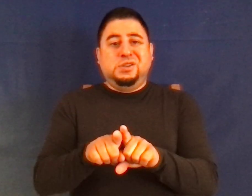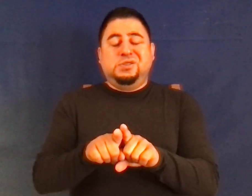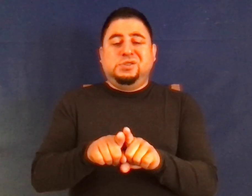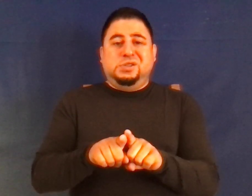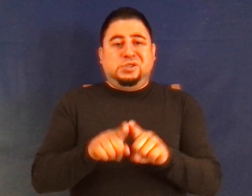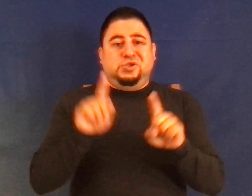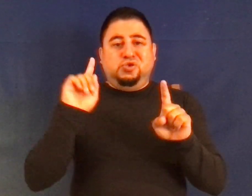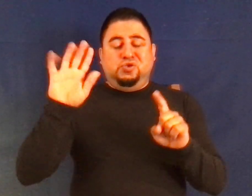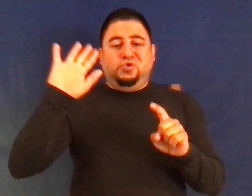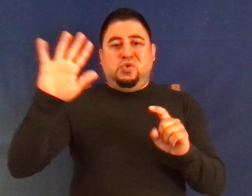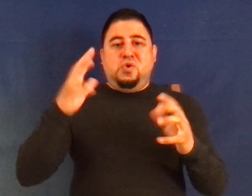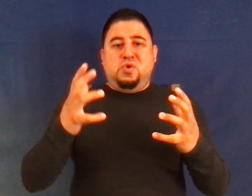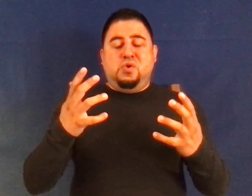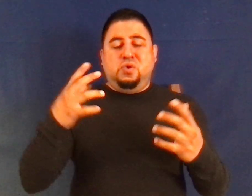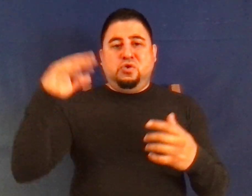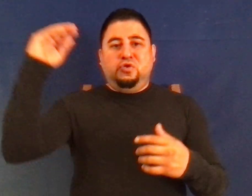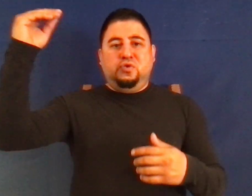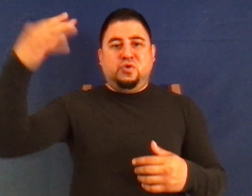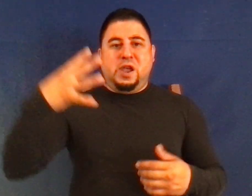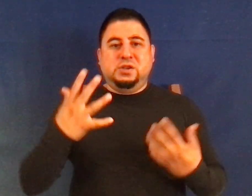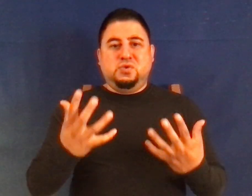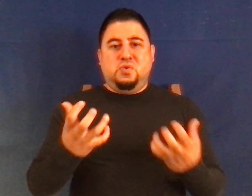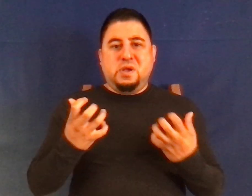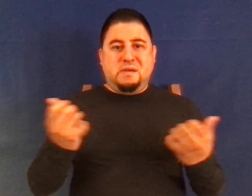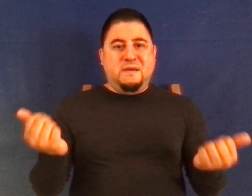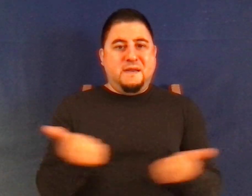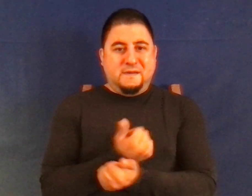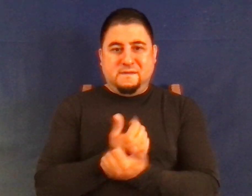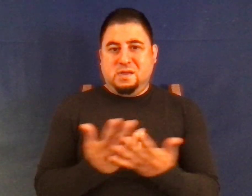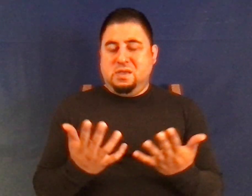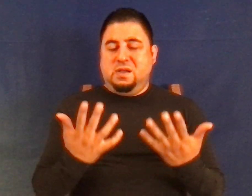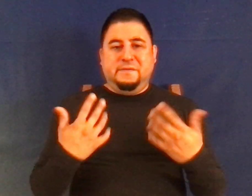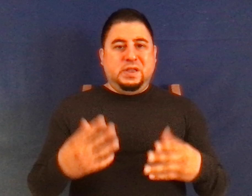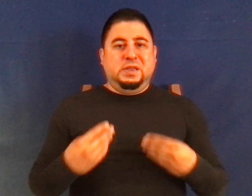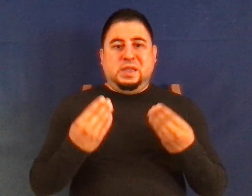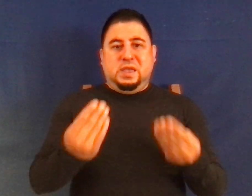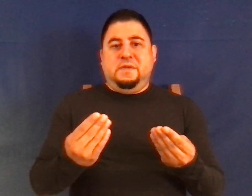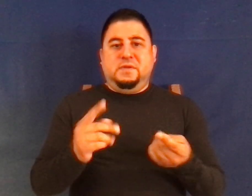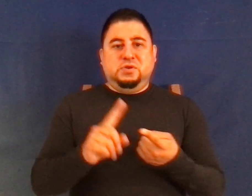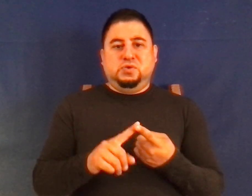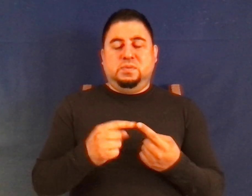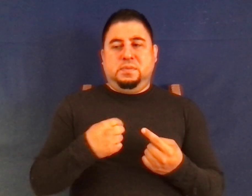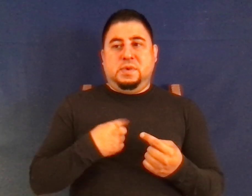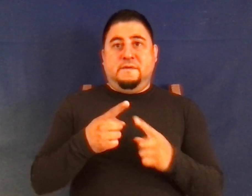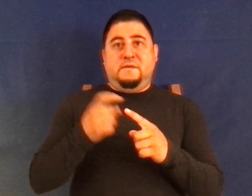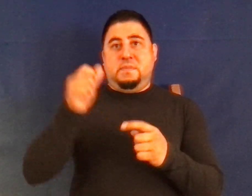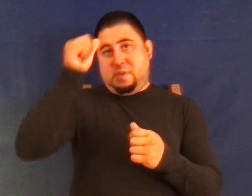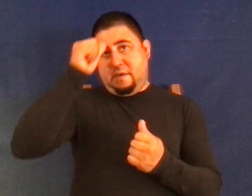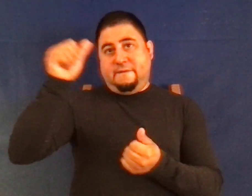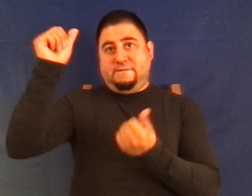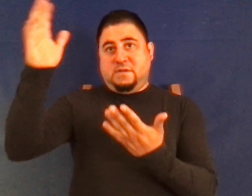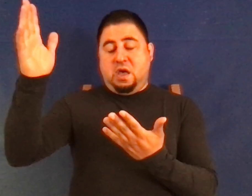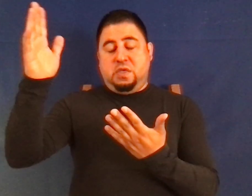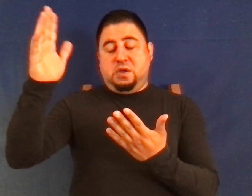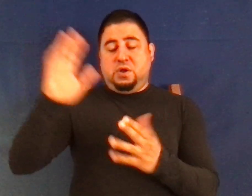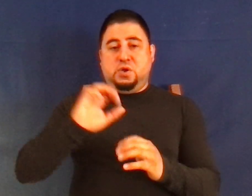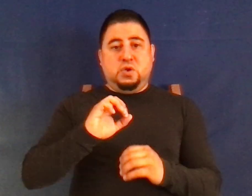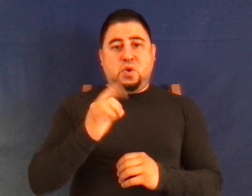will. All things have been handed over to me by my Father. No one knows the